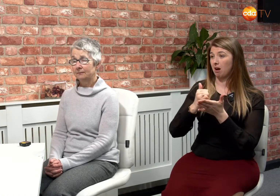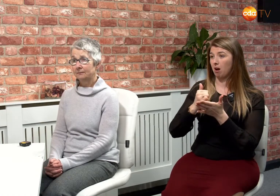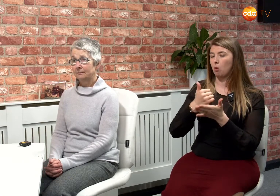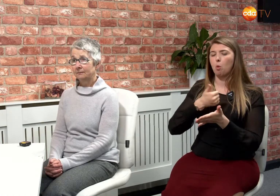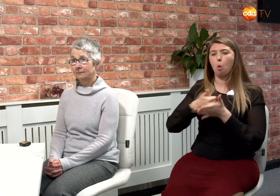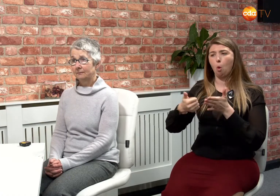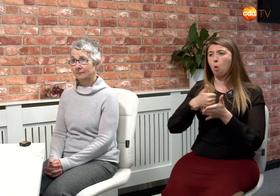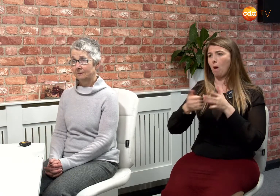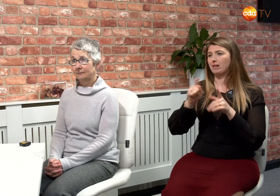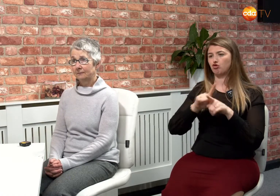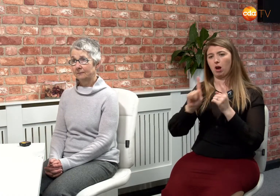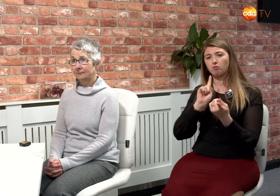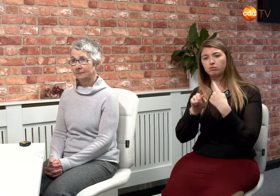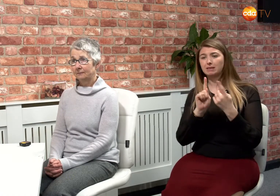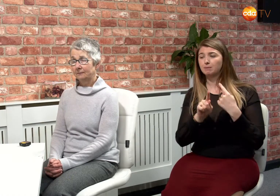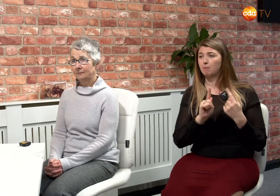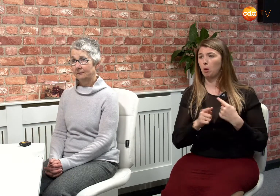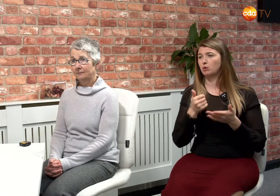help.